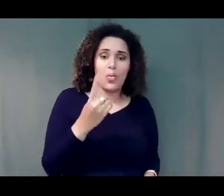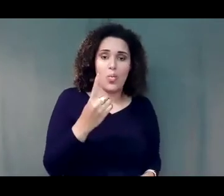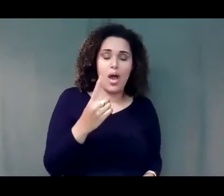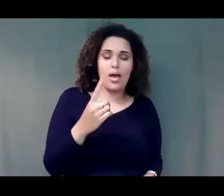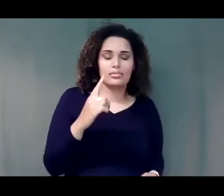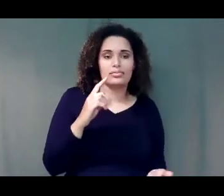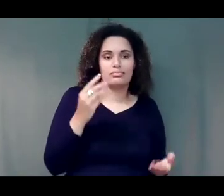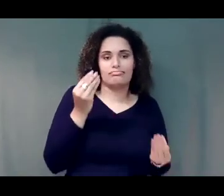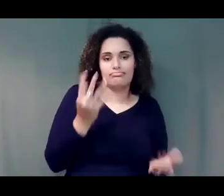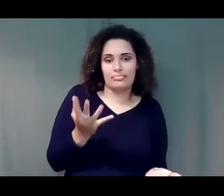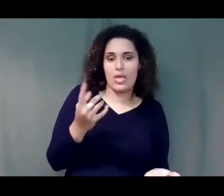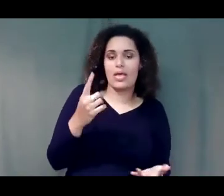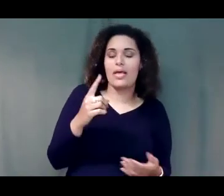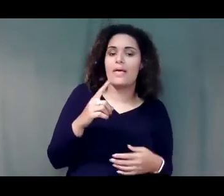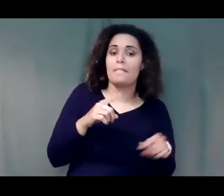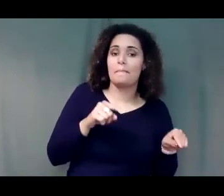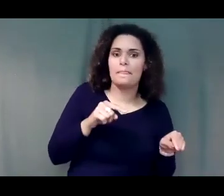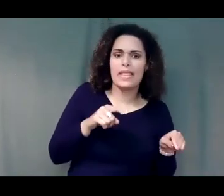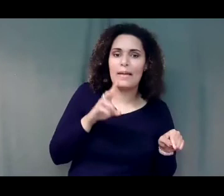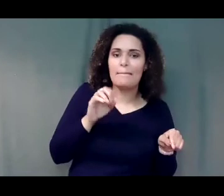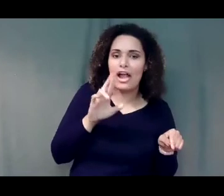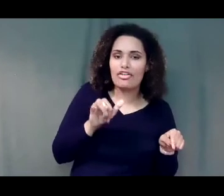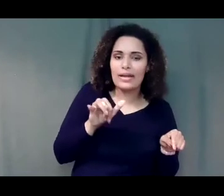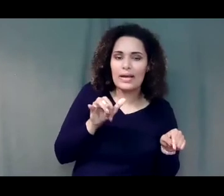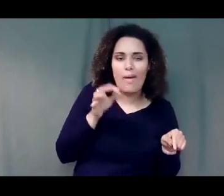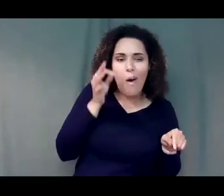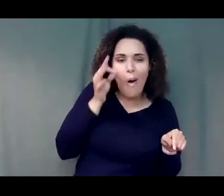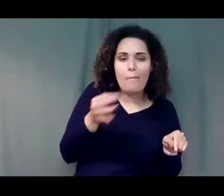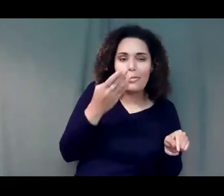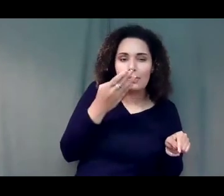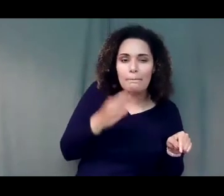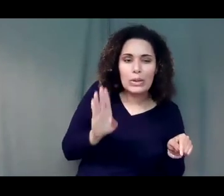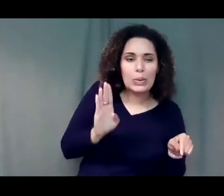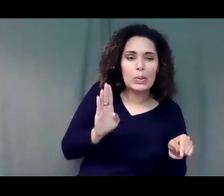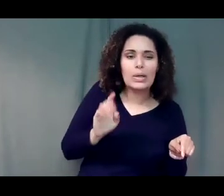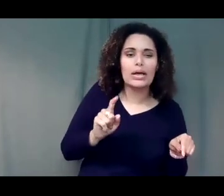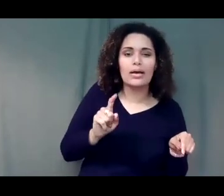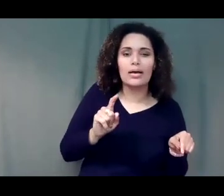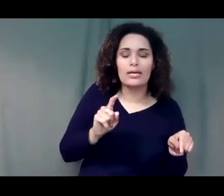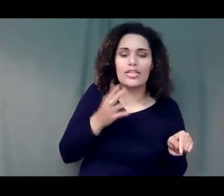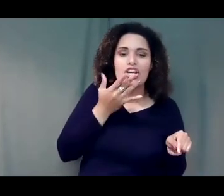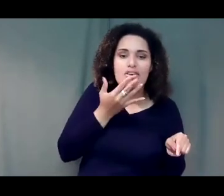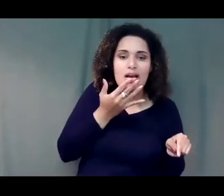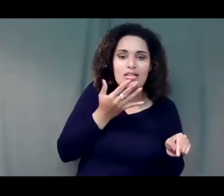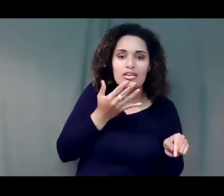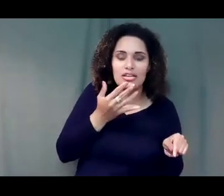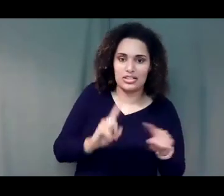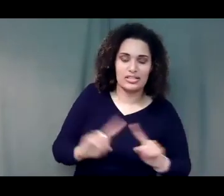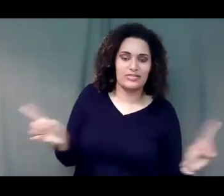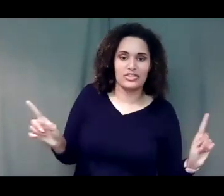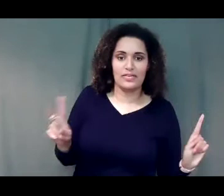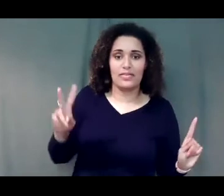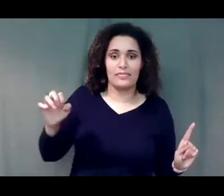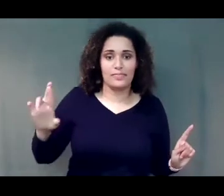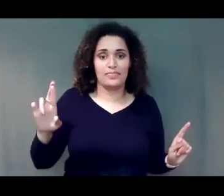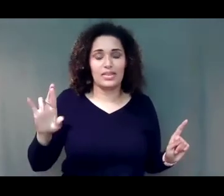the Albarino berries, they're like almost blue. They're so pale. Their color is really dramatically different. And the Viognier are really